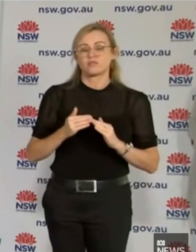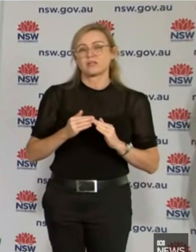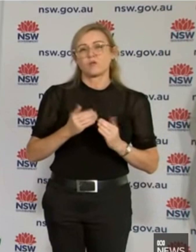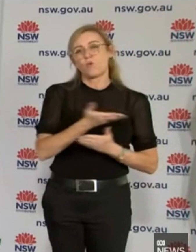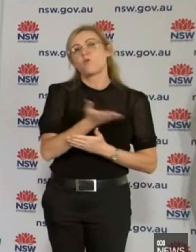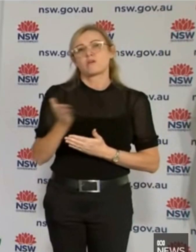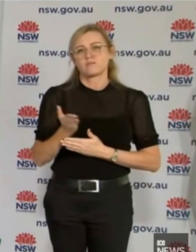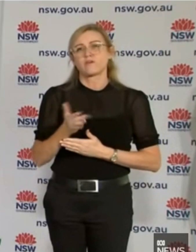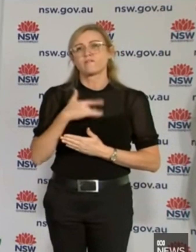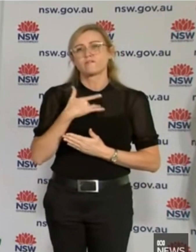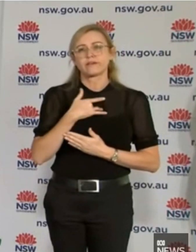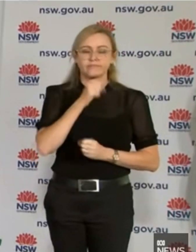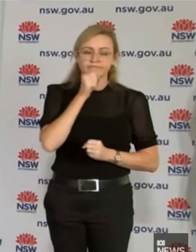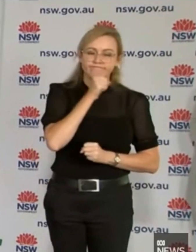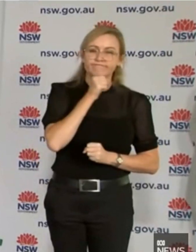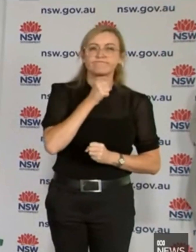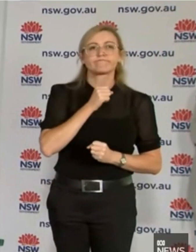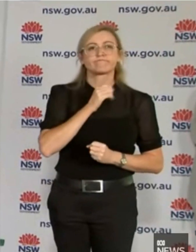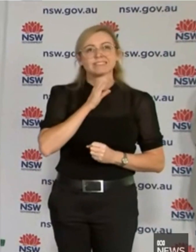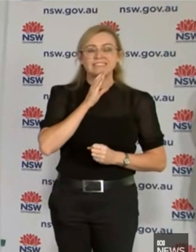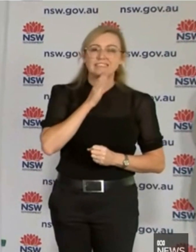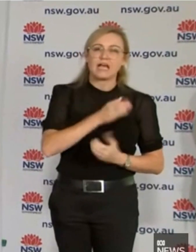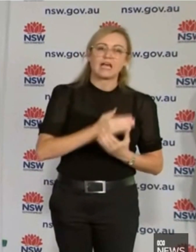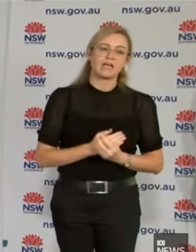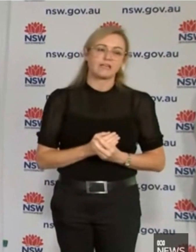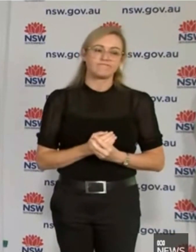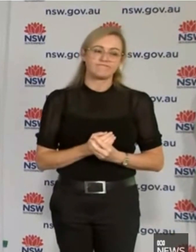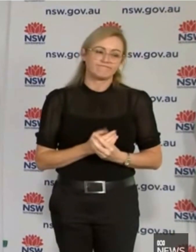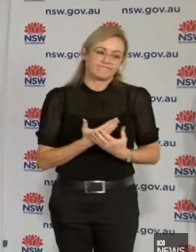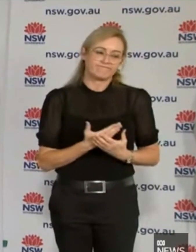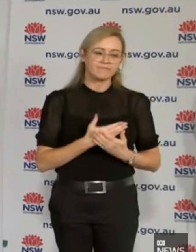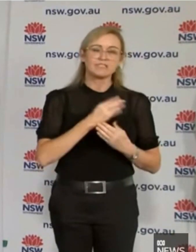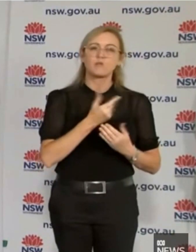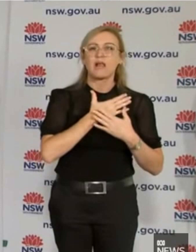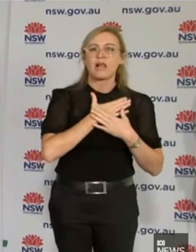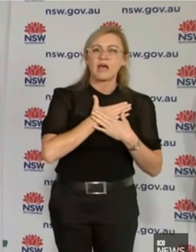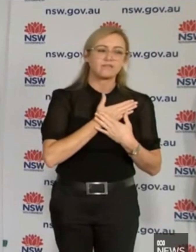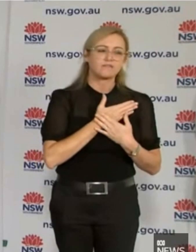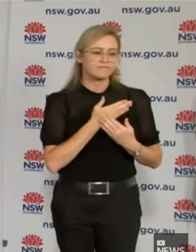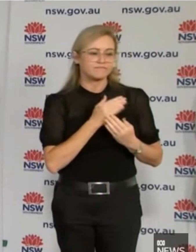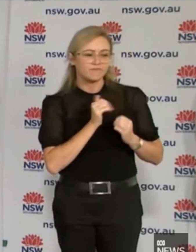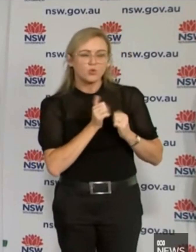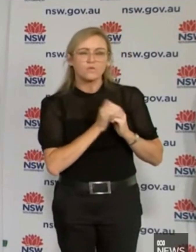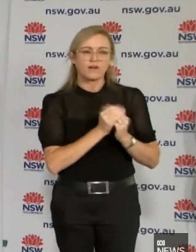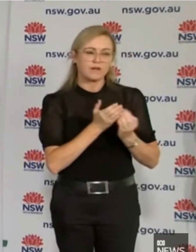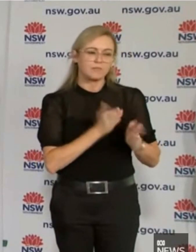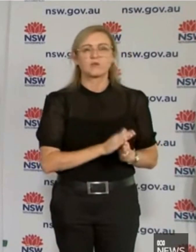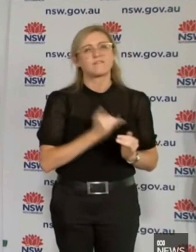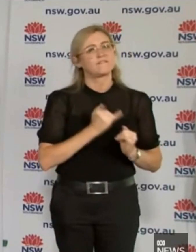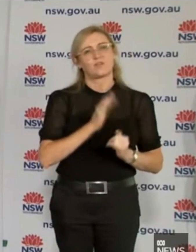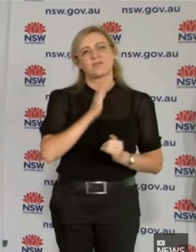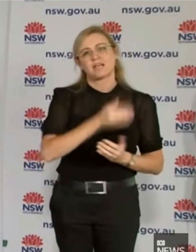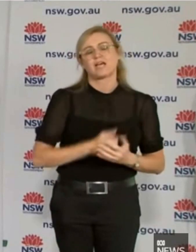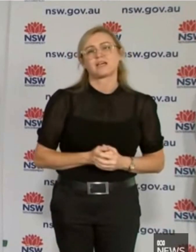be suffering that sadness that comes with one of our close friends or family members passing away.